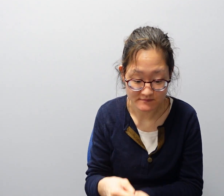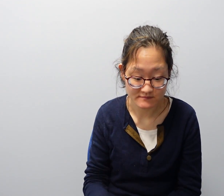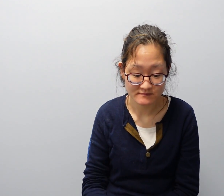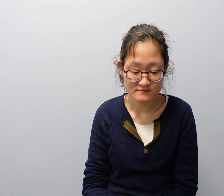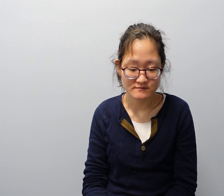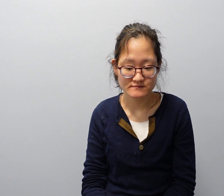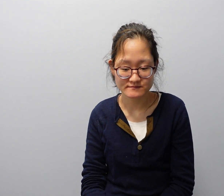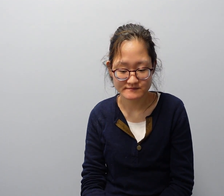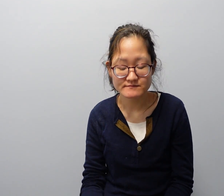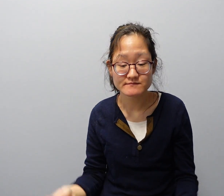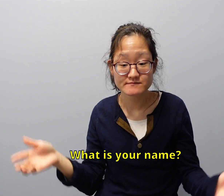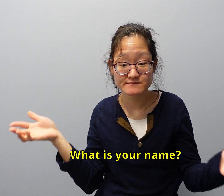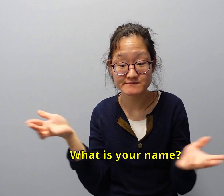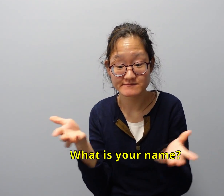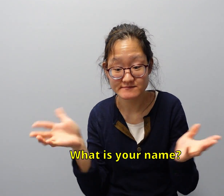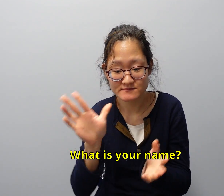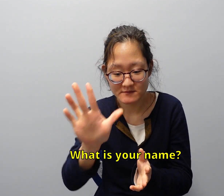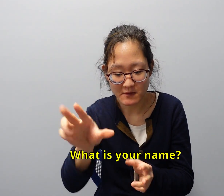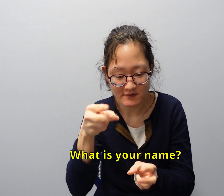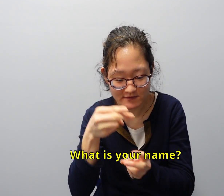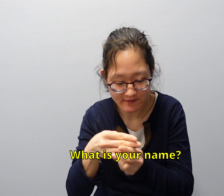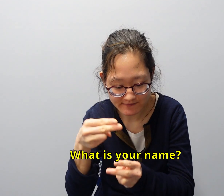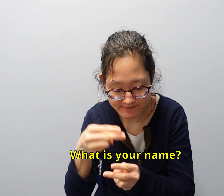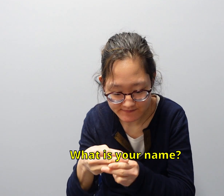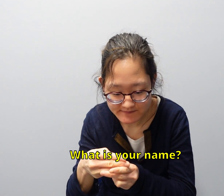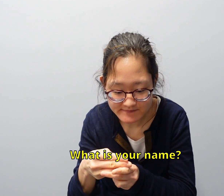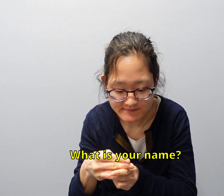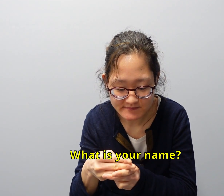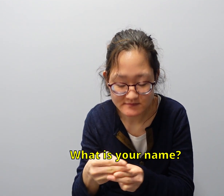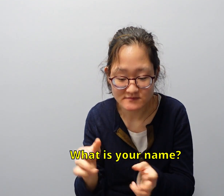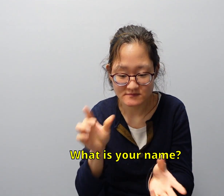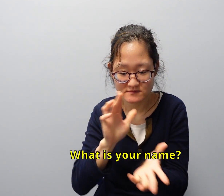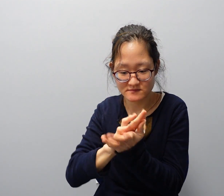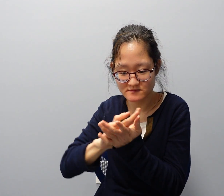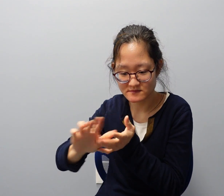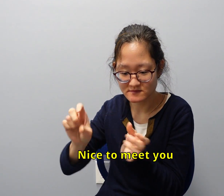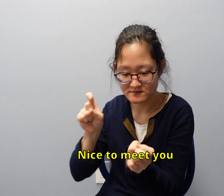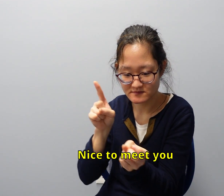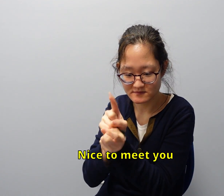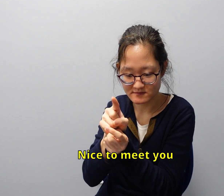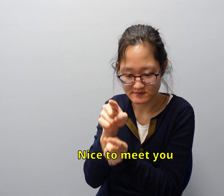What is your name? Nice to meet you.